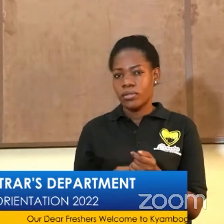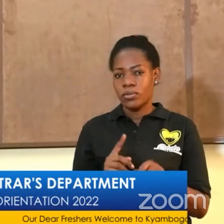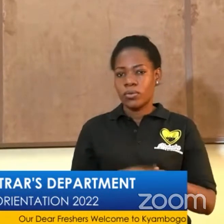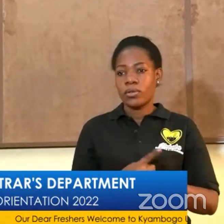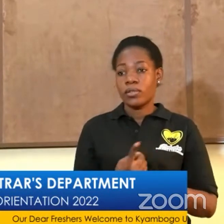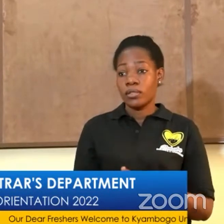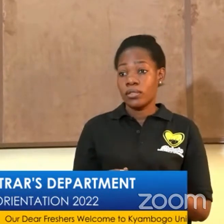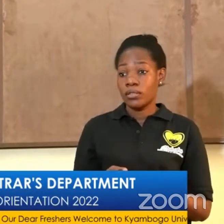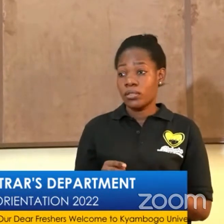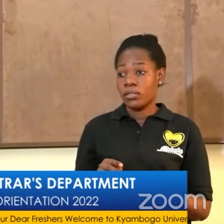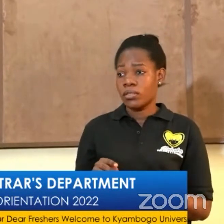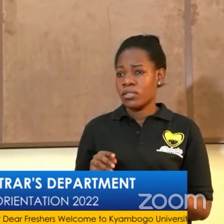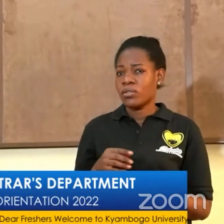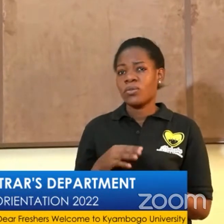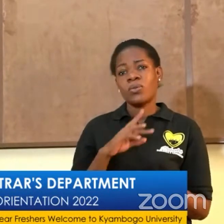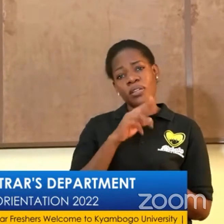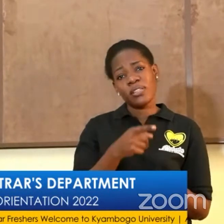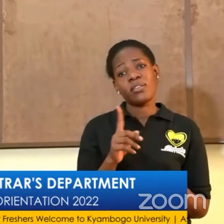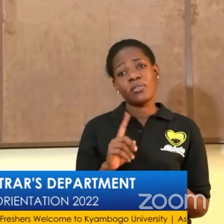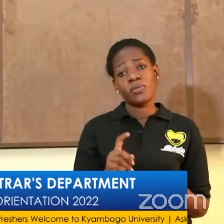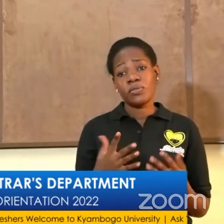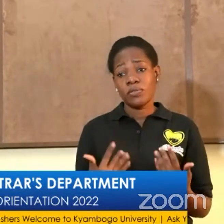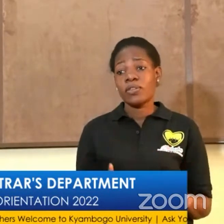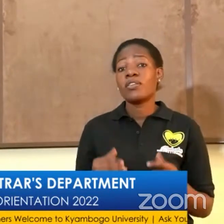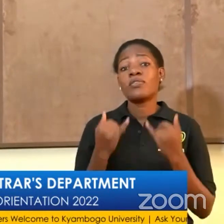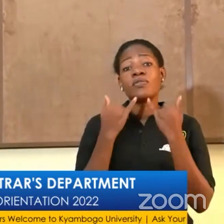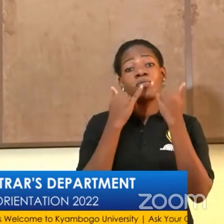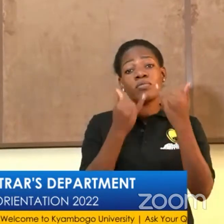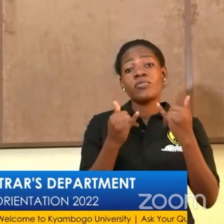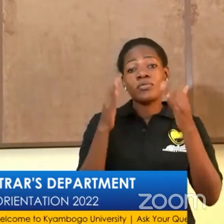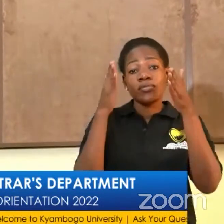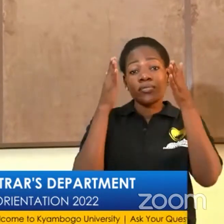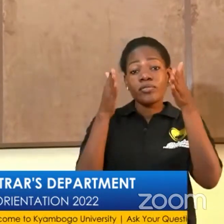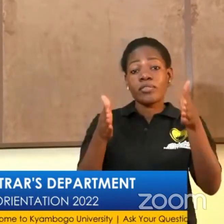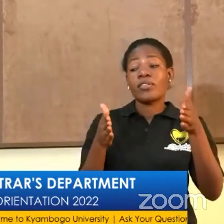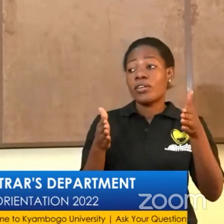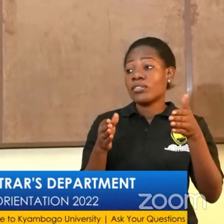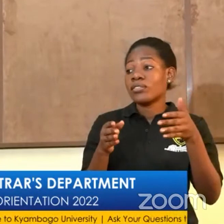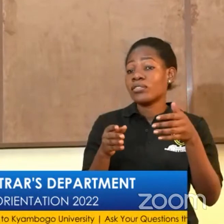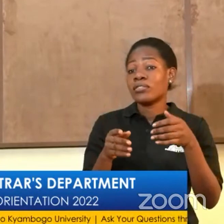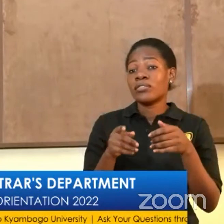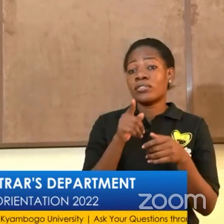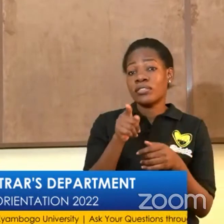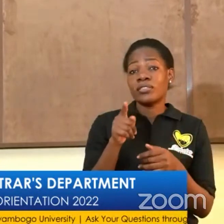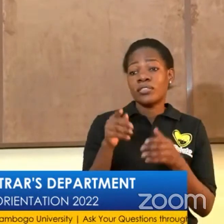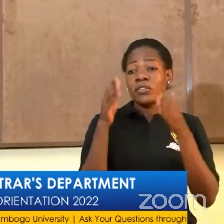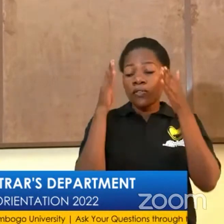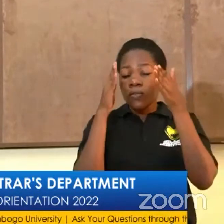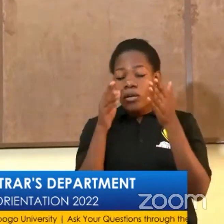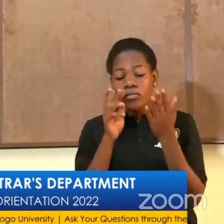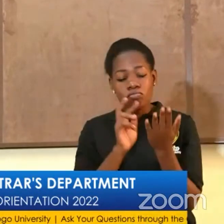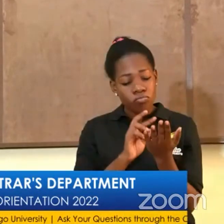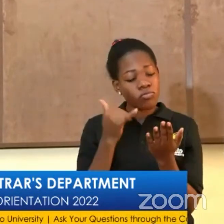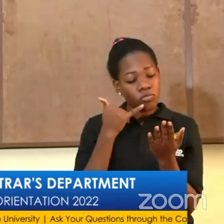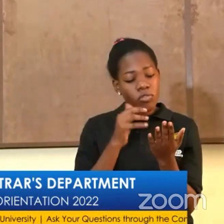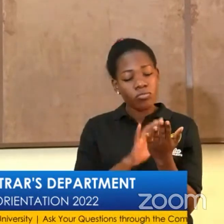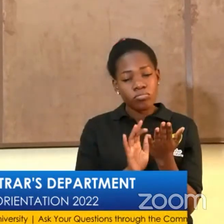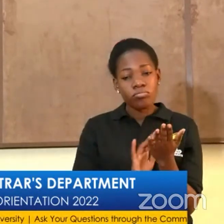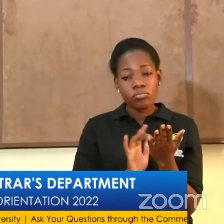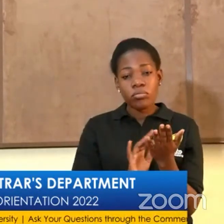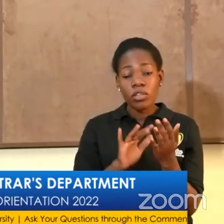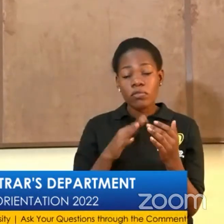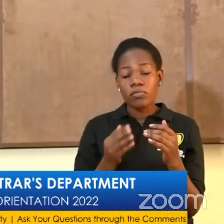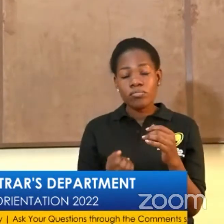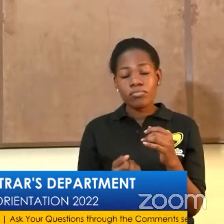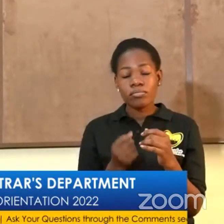The question is already answered. I told you to be very attentive. These people are concentrating on their phones, then they just wake up to ask